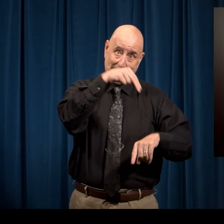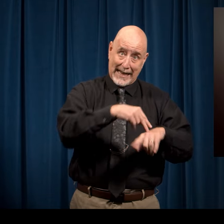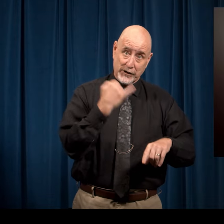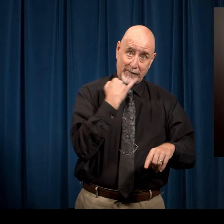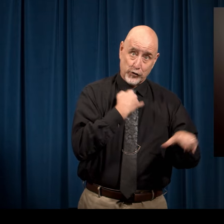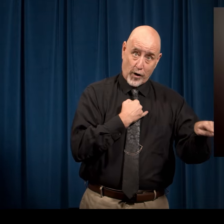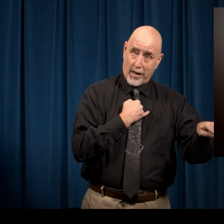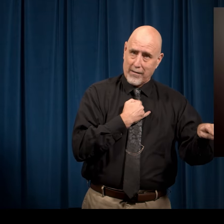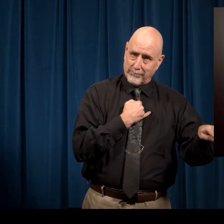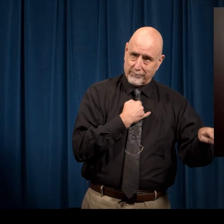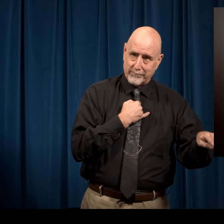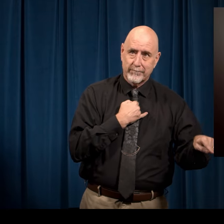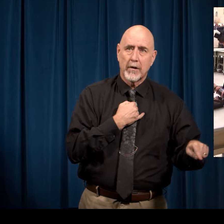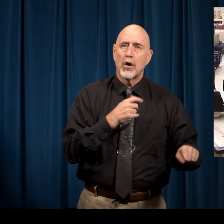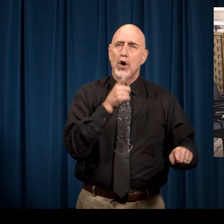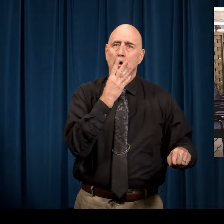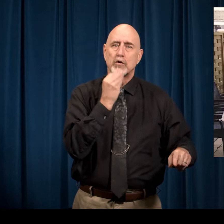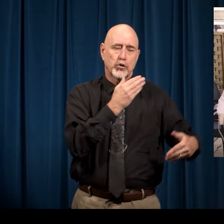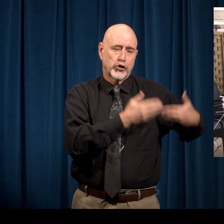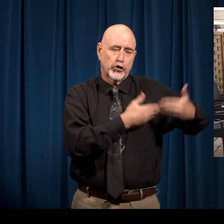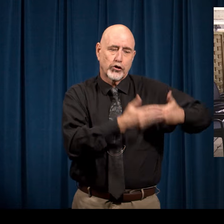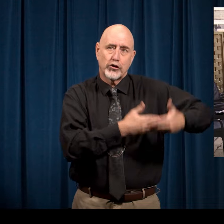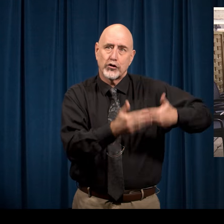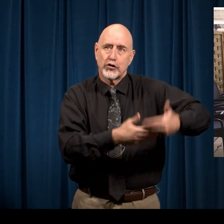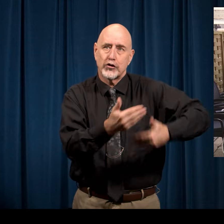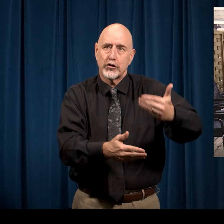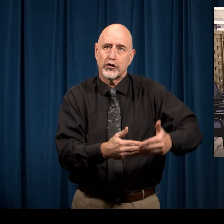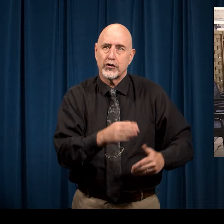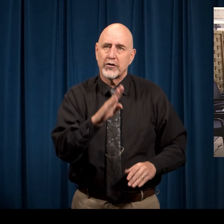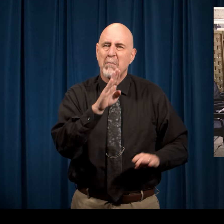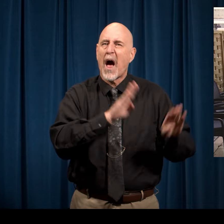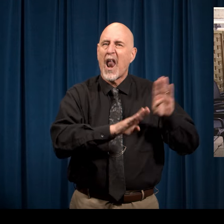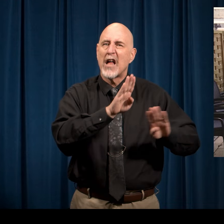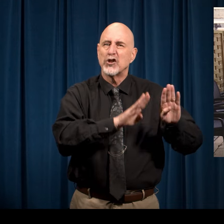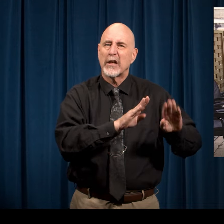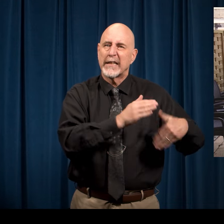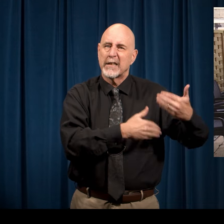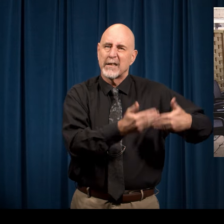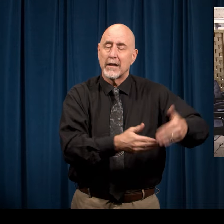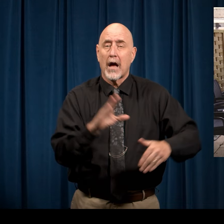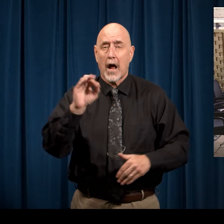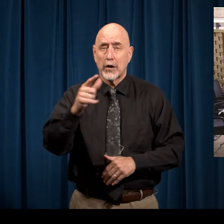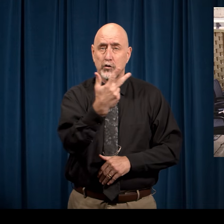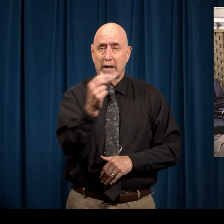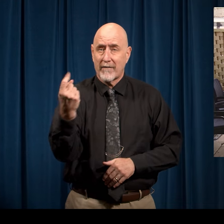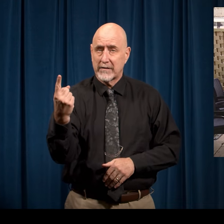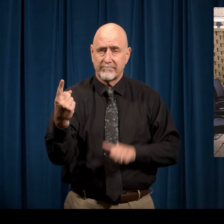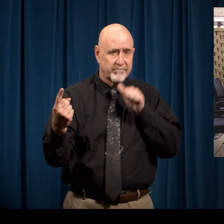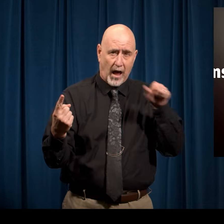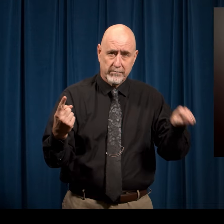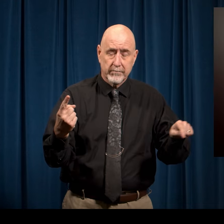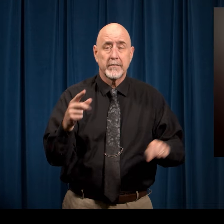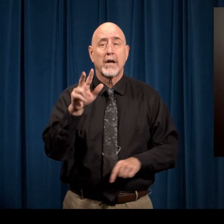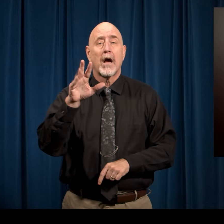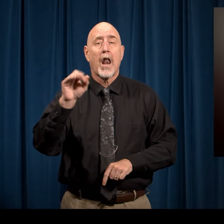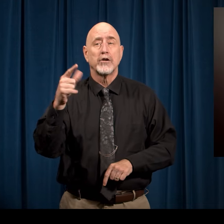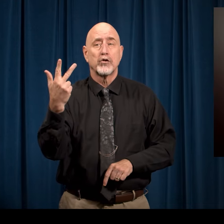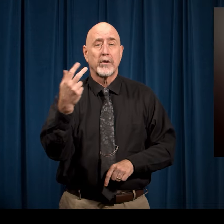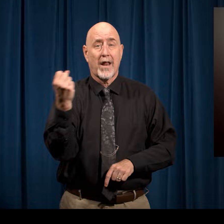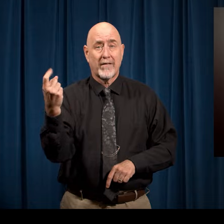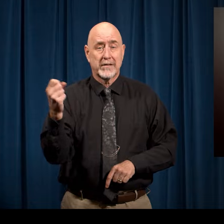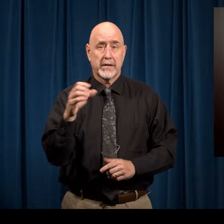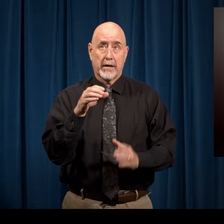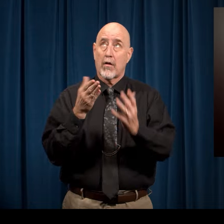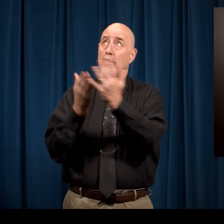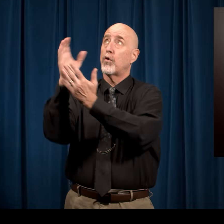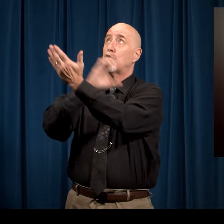not the nation of Israel. It is not those who are biologically Jews. Listen to Colossians 3:11. It says that